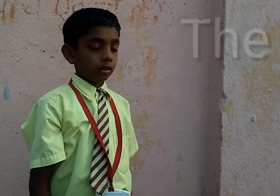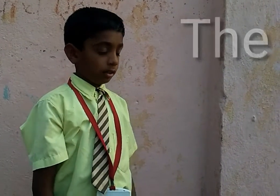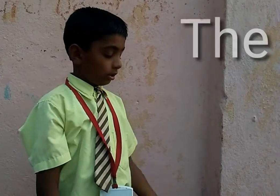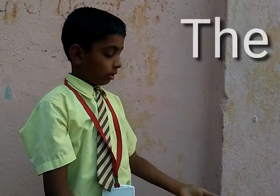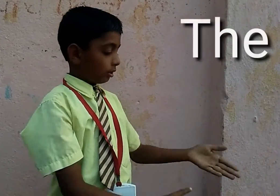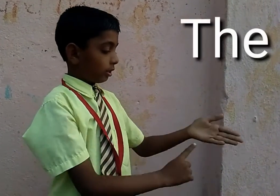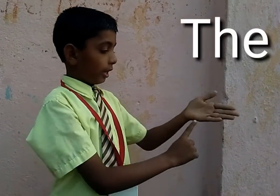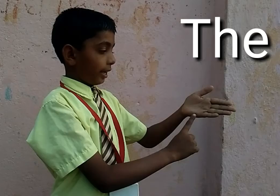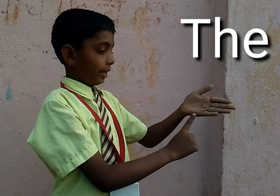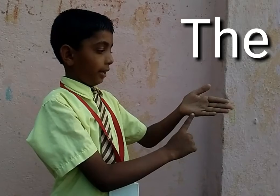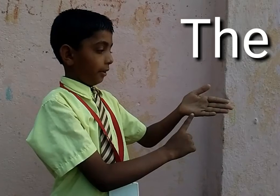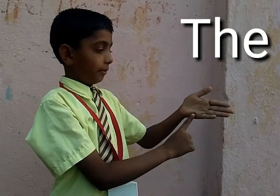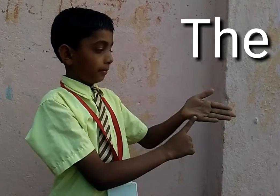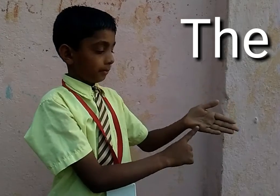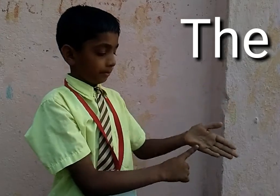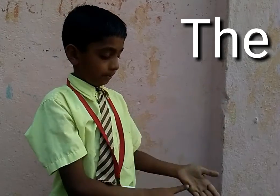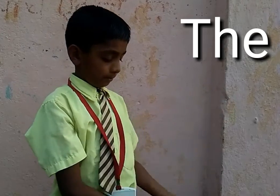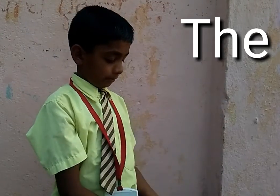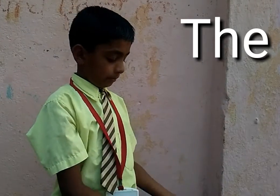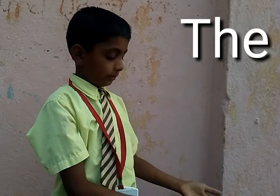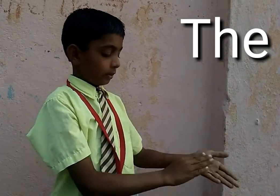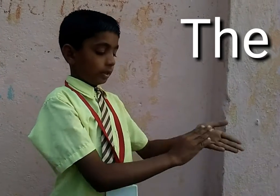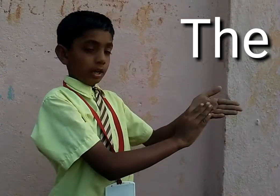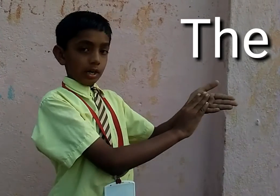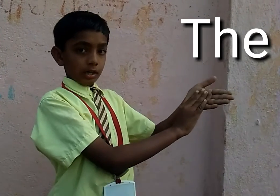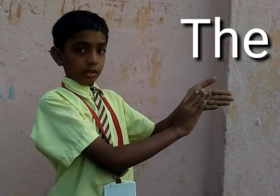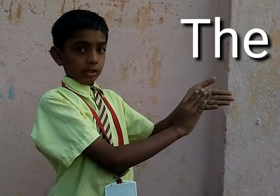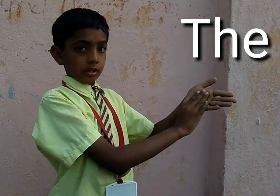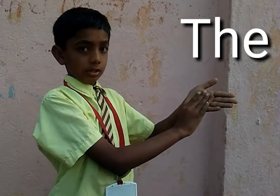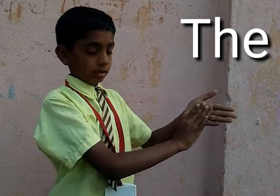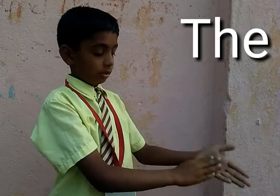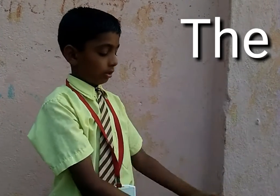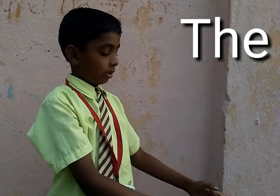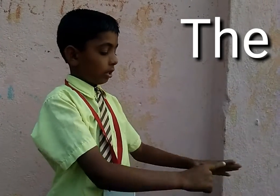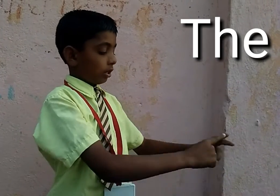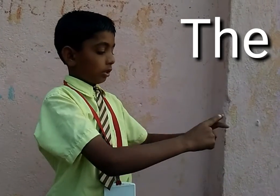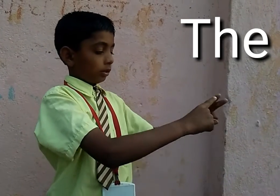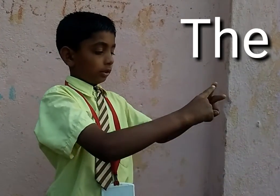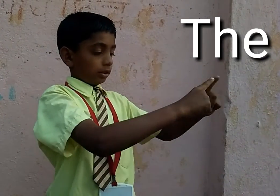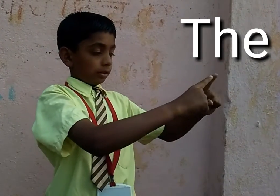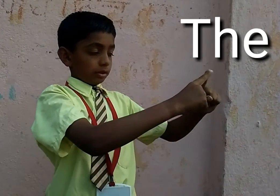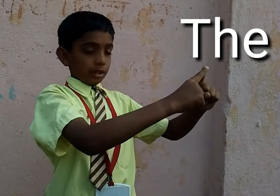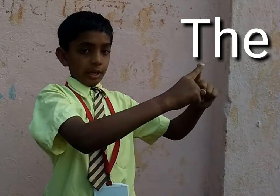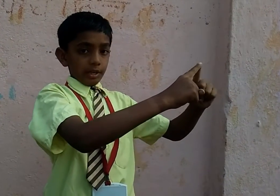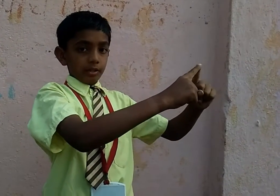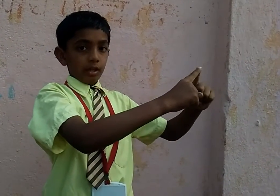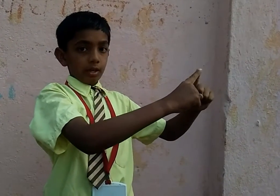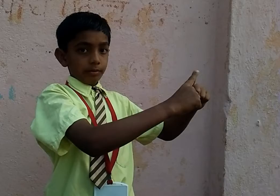T. Y. H. E. The.